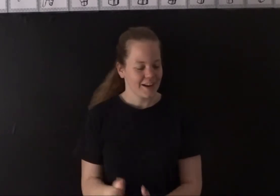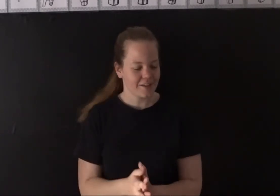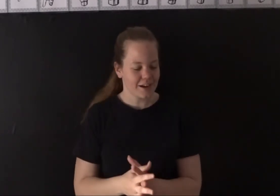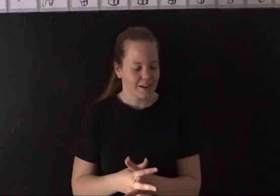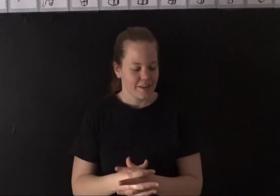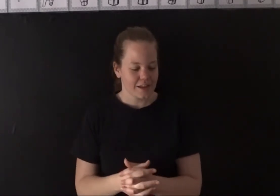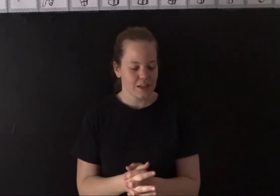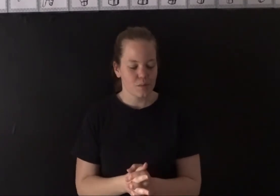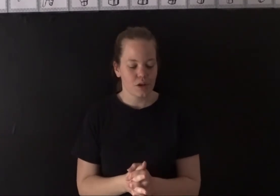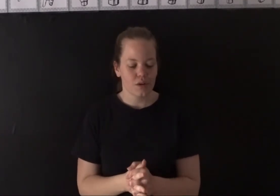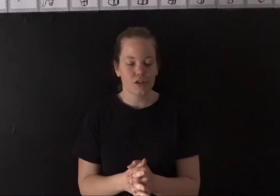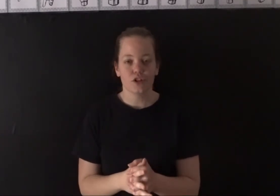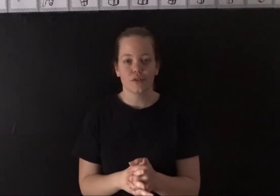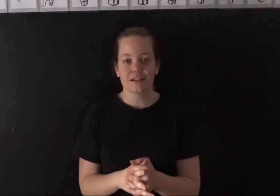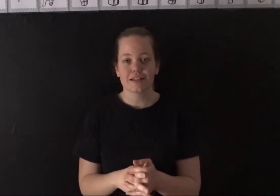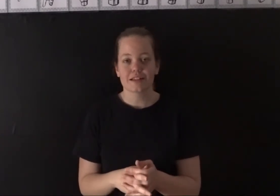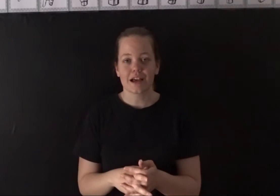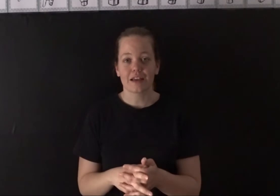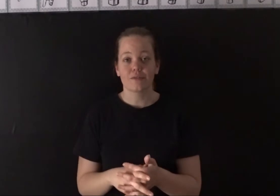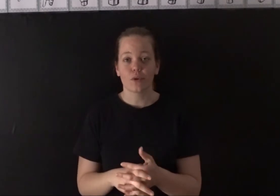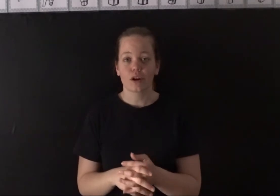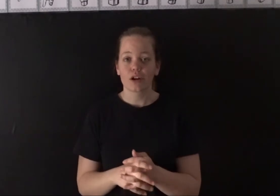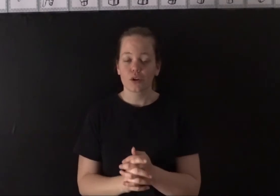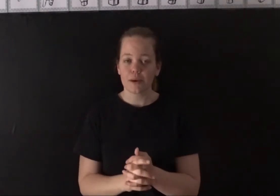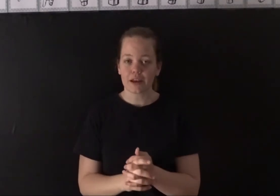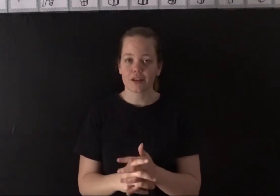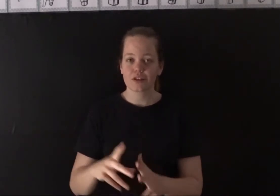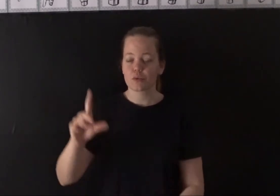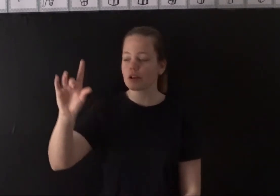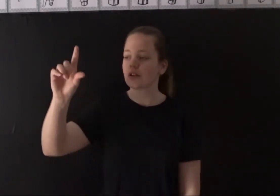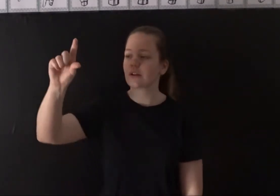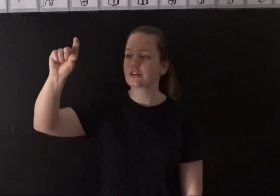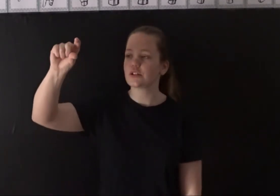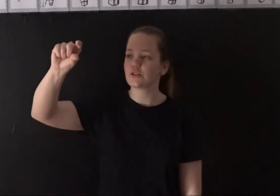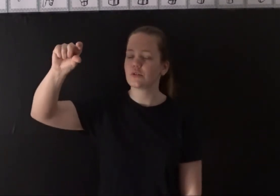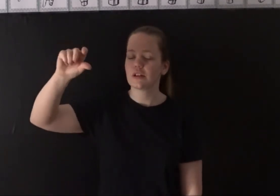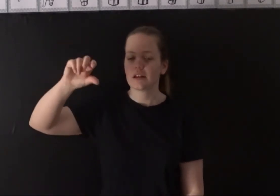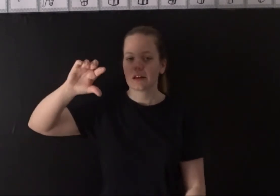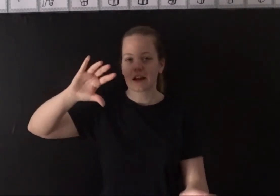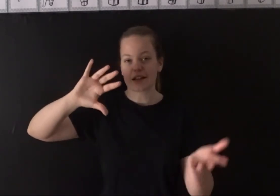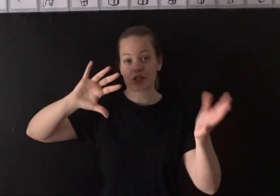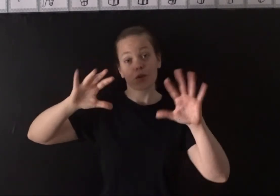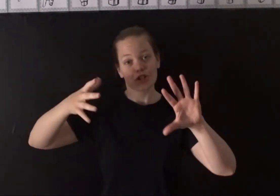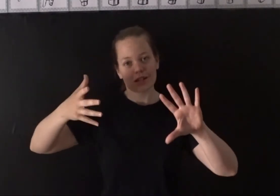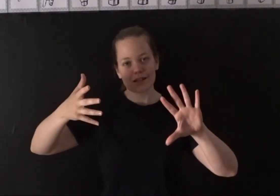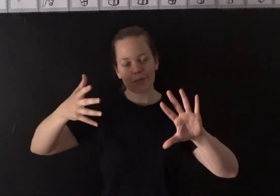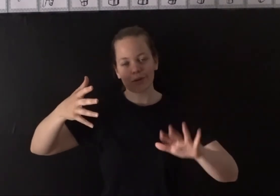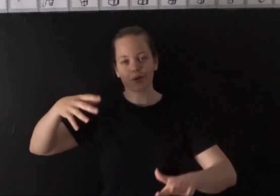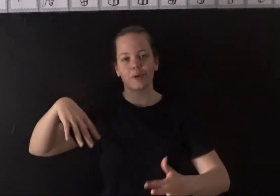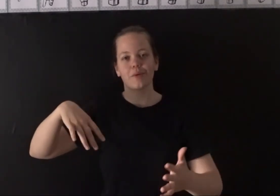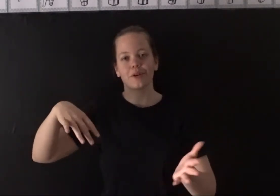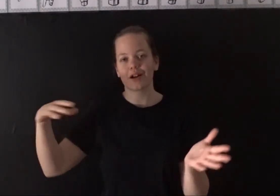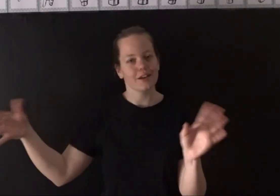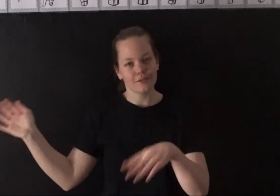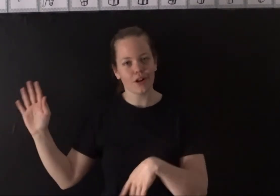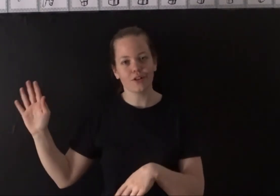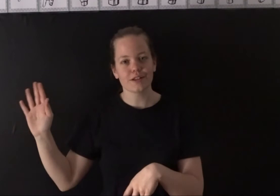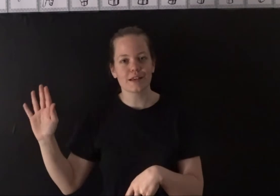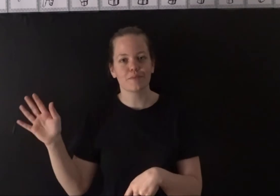Alright, the next one we are going to do is the sign for Quebec. So we are going to kind of switch things up a little bit. We're not going to follow the same